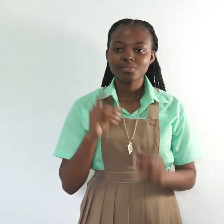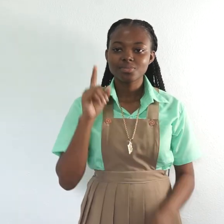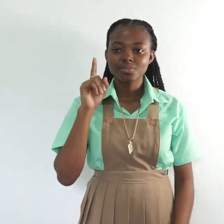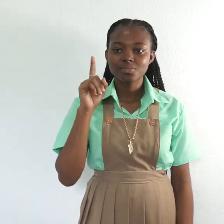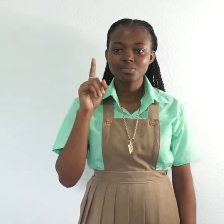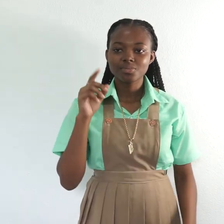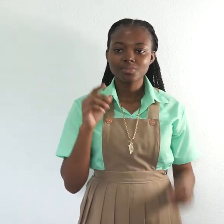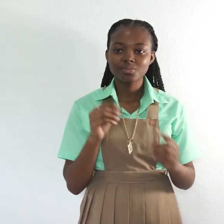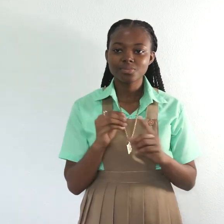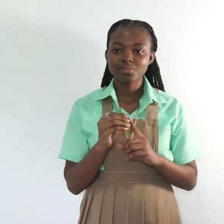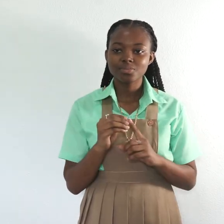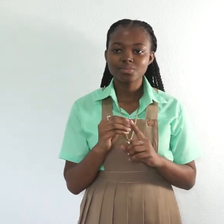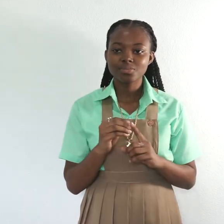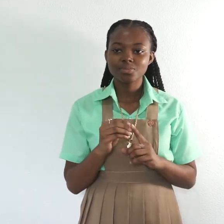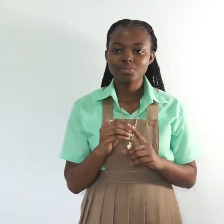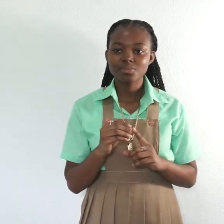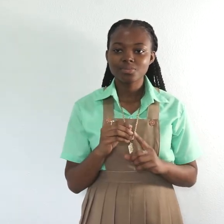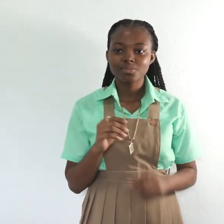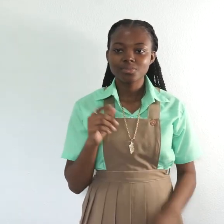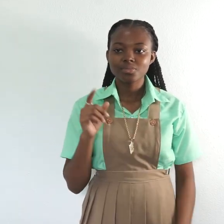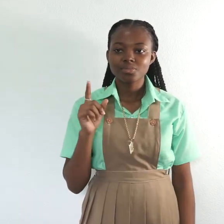1